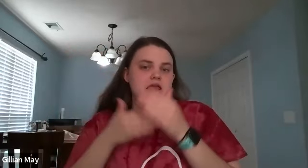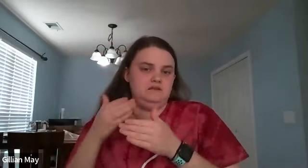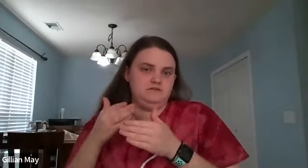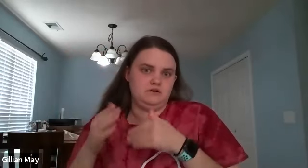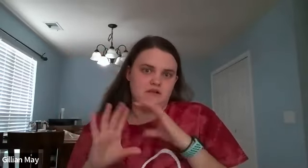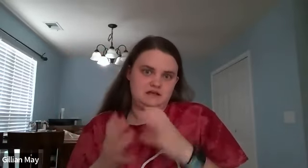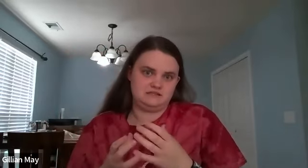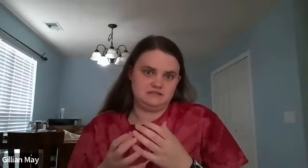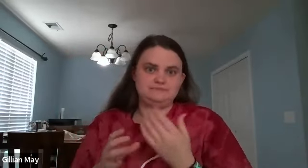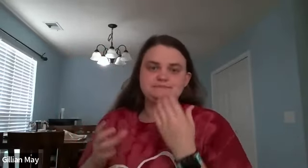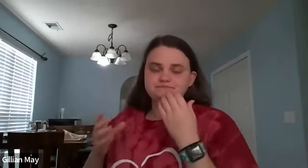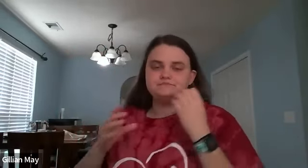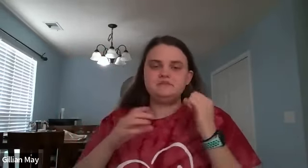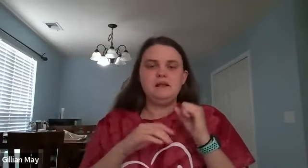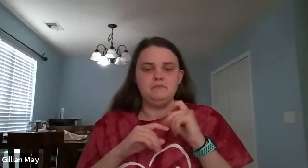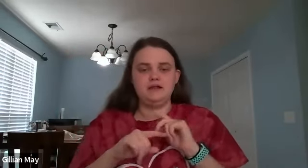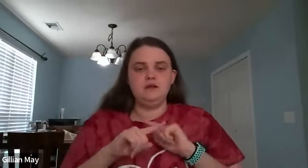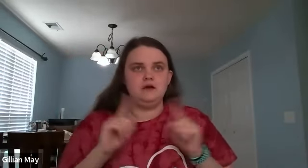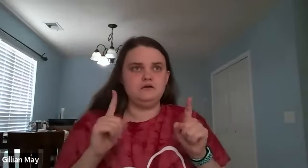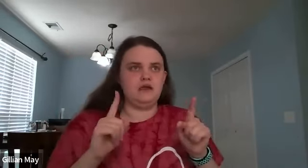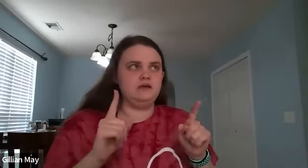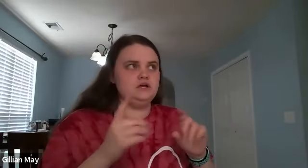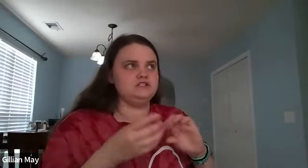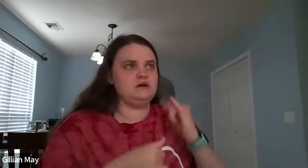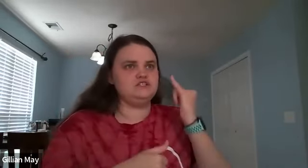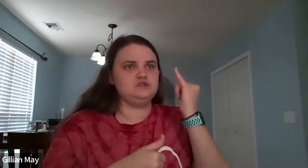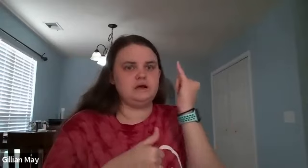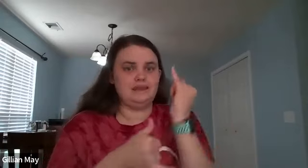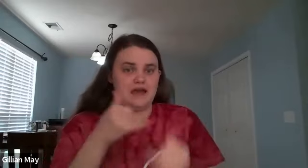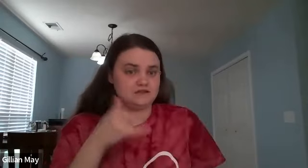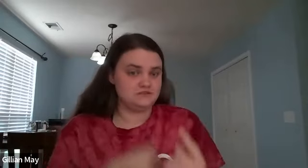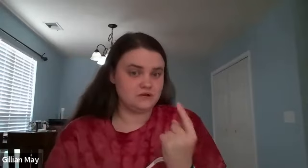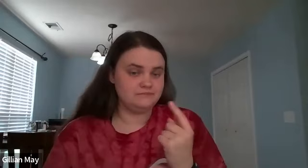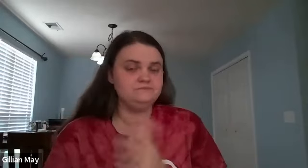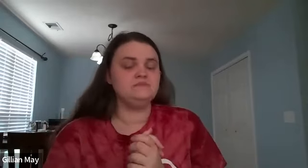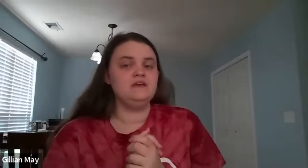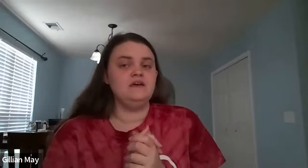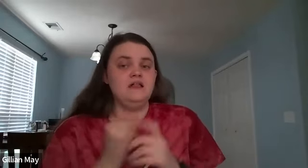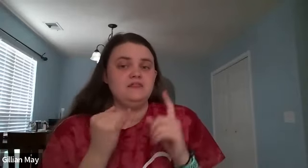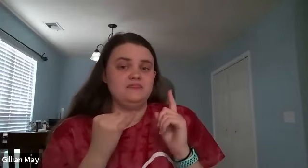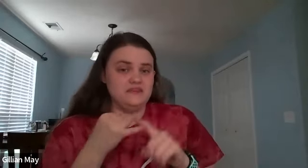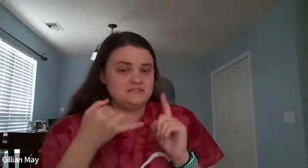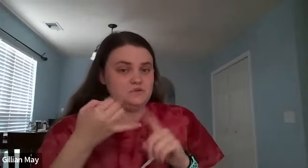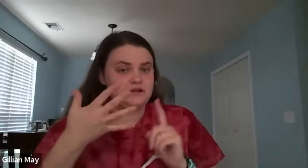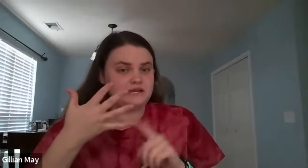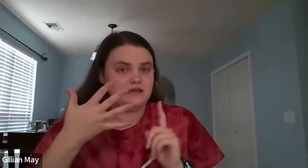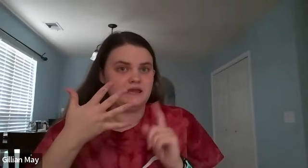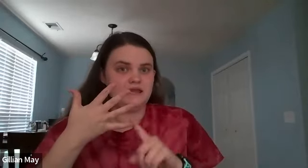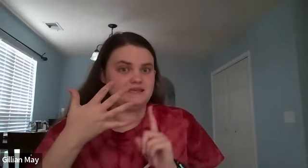end of our classes. But okay, so let's do our last one. This one is